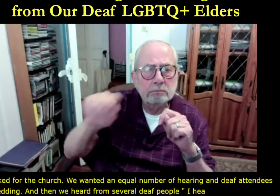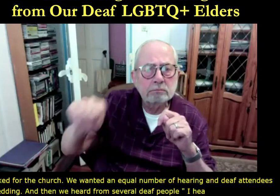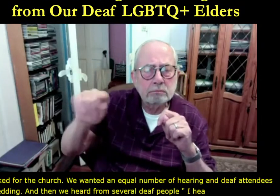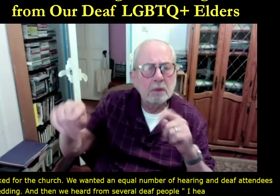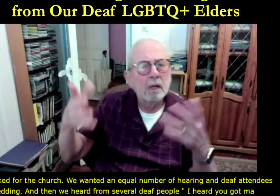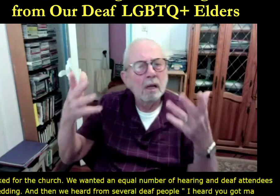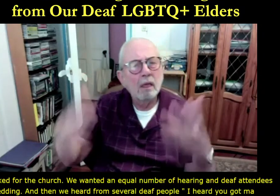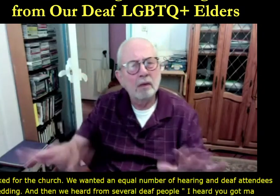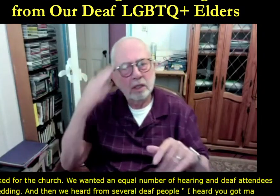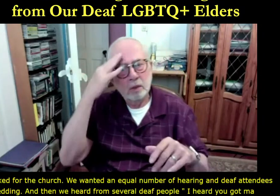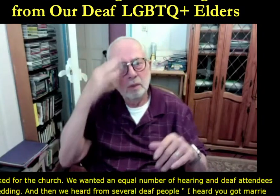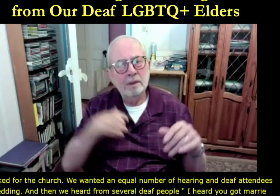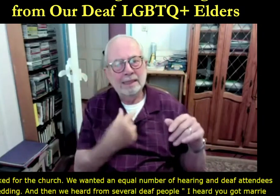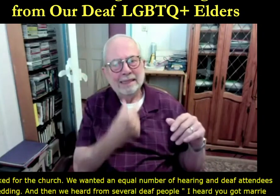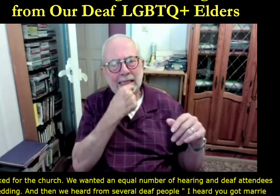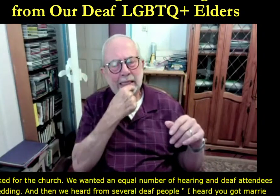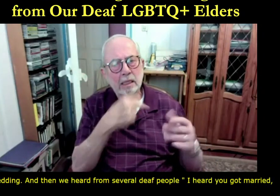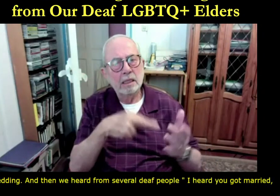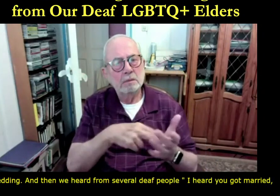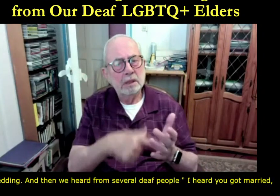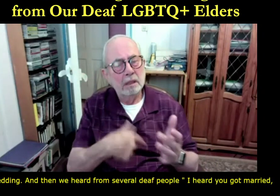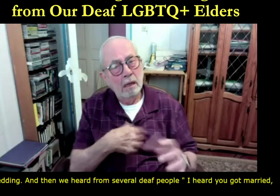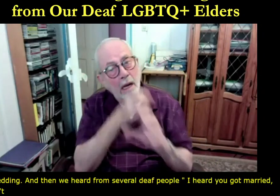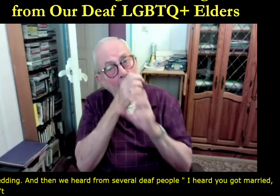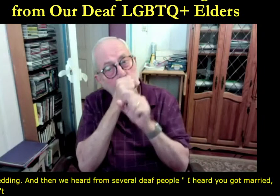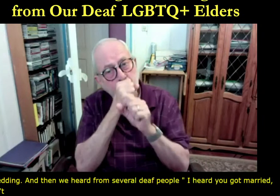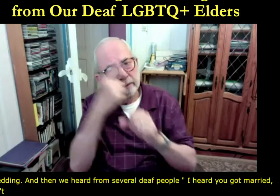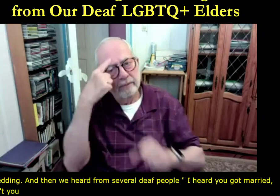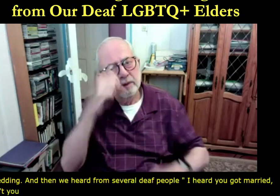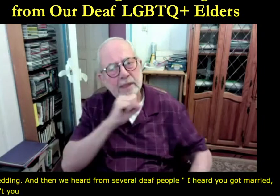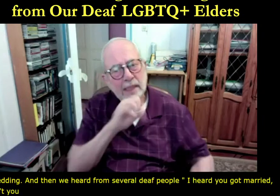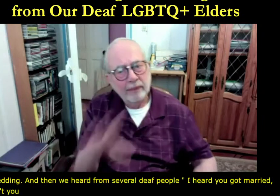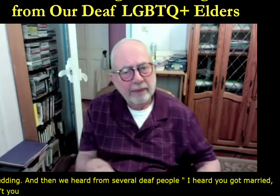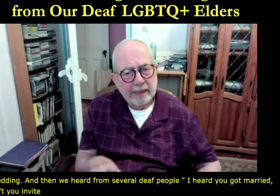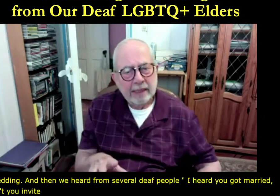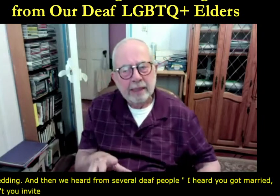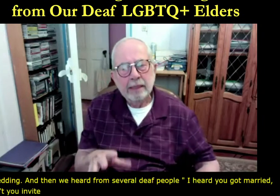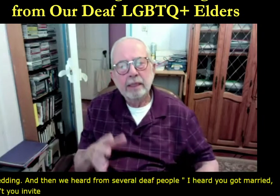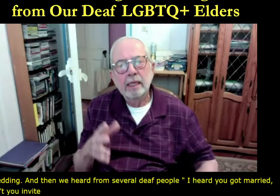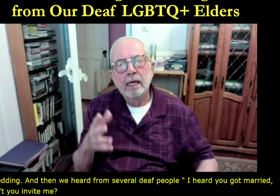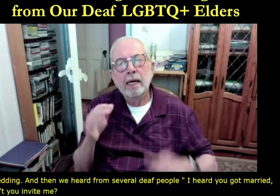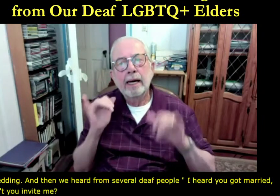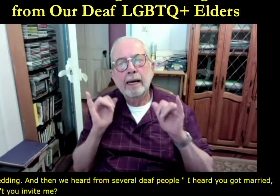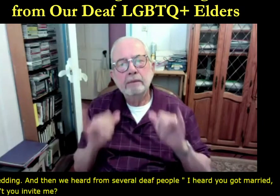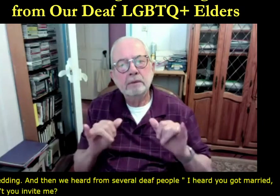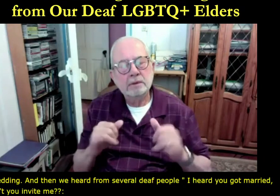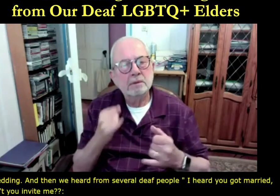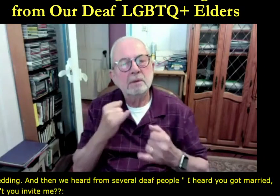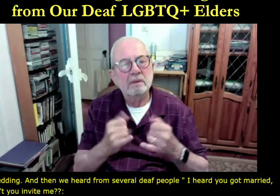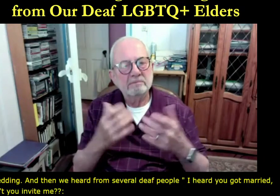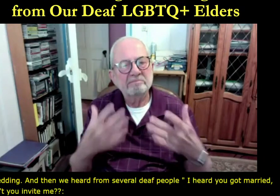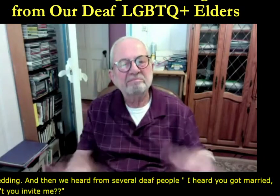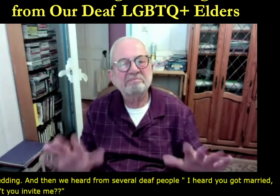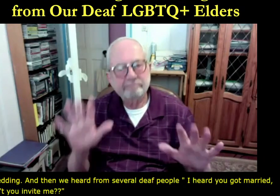your life all your upbringing people knew i was gay and i kept it a secret for nothing